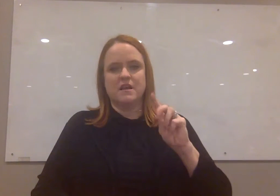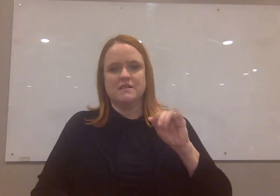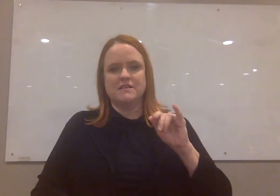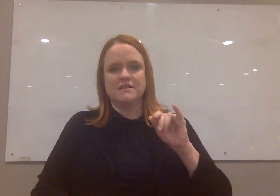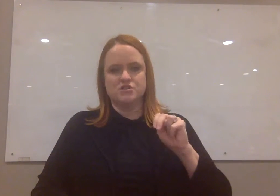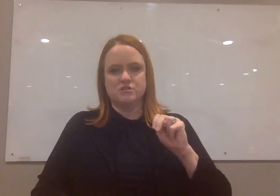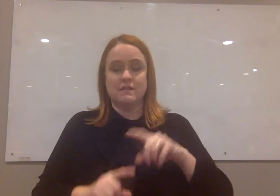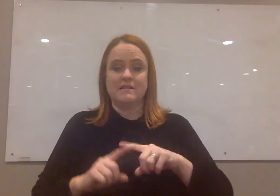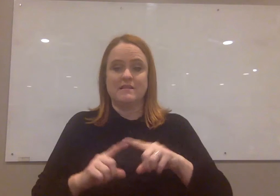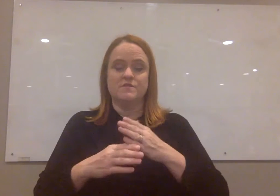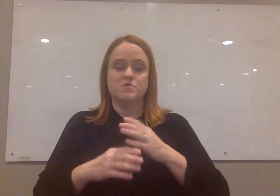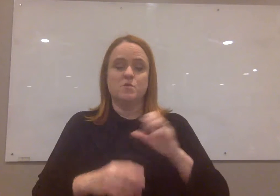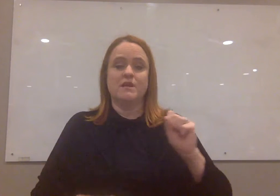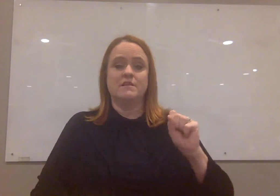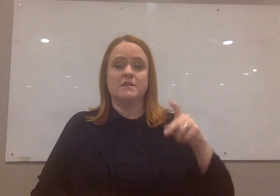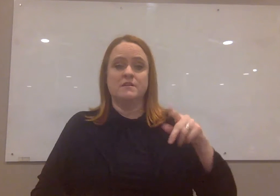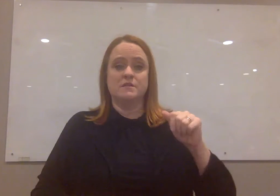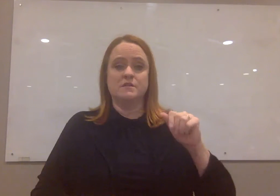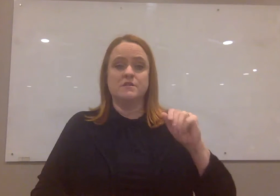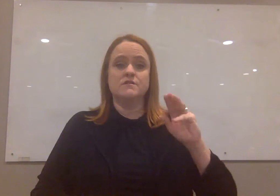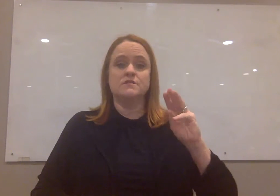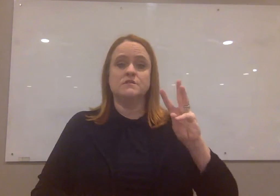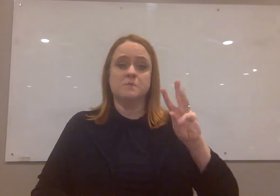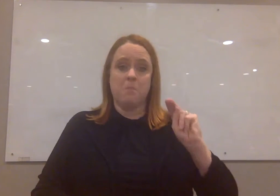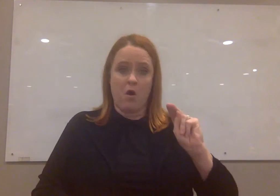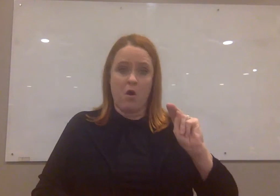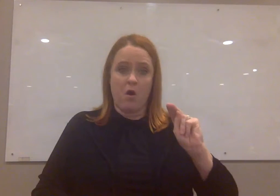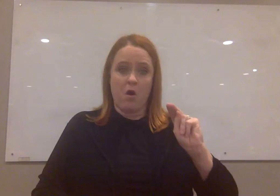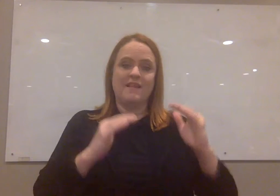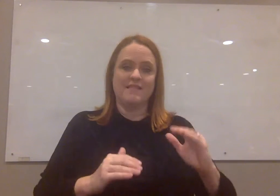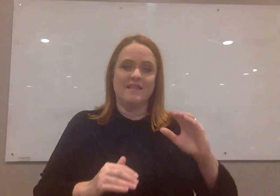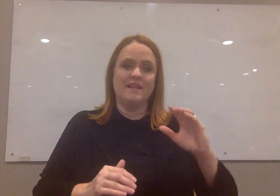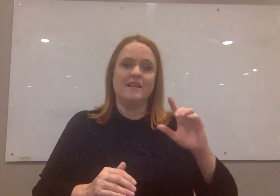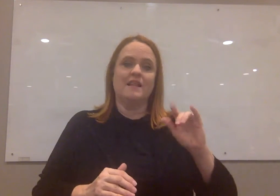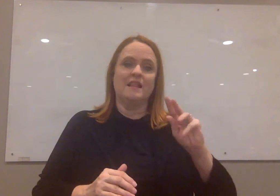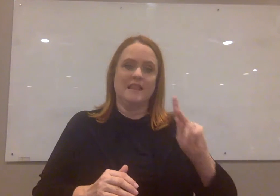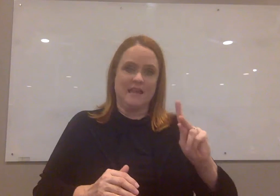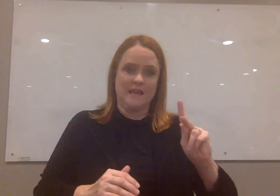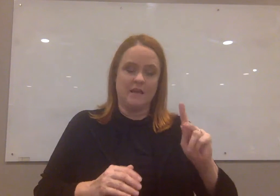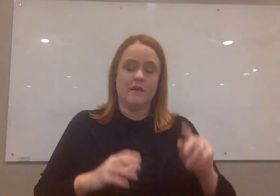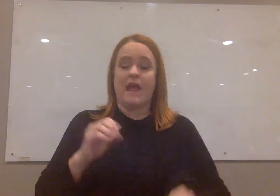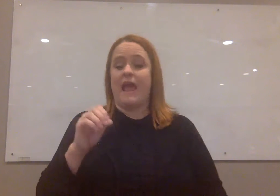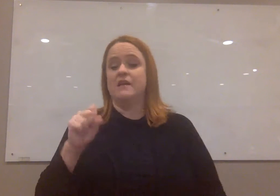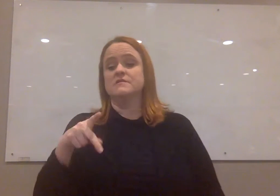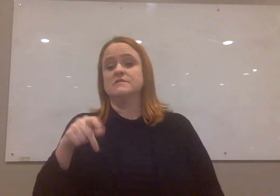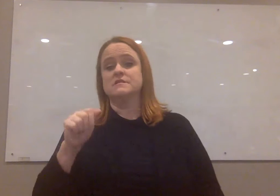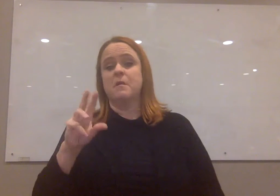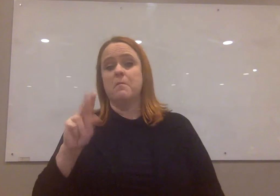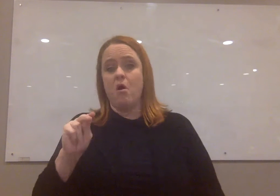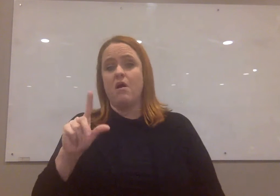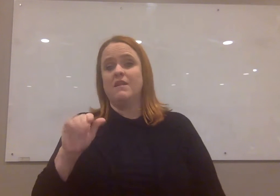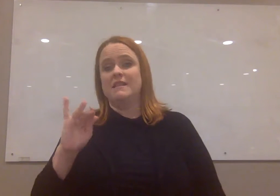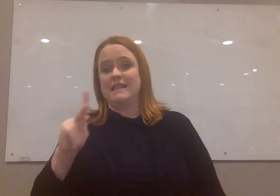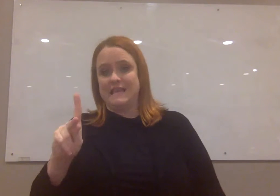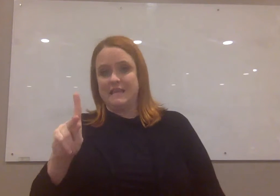versus spawn link. Spawn link gets rid of the race condition that there can happen if the process dies immediately after spawning.